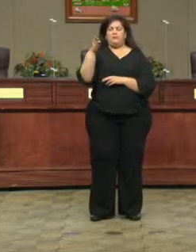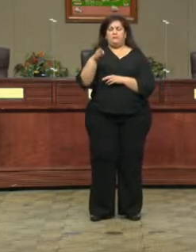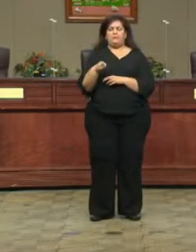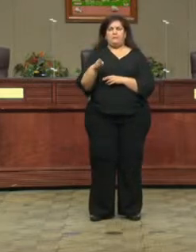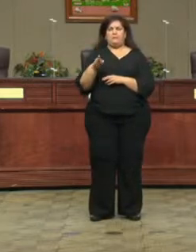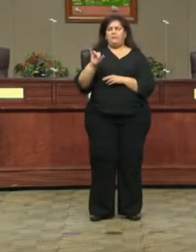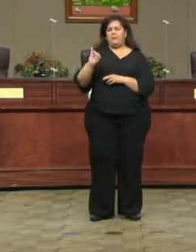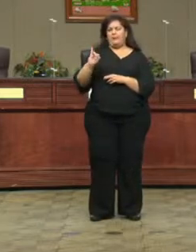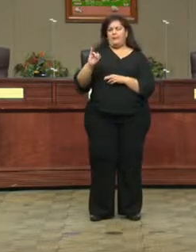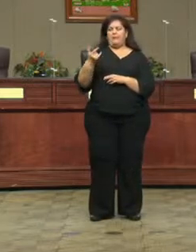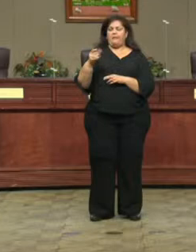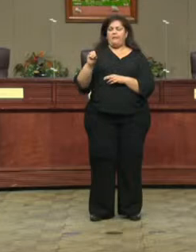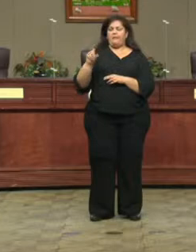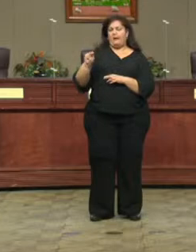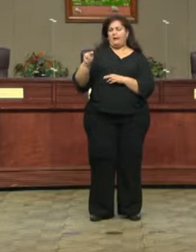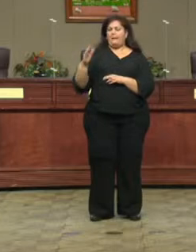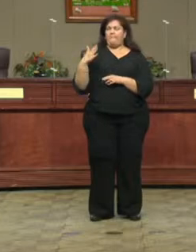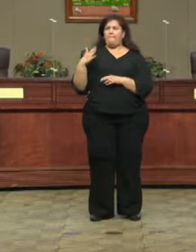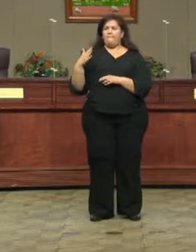ocfl.net/IGotMyShot.